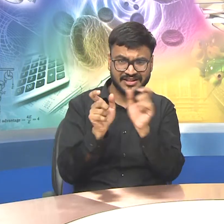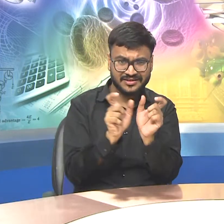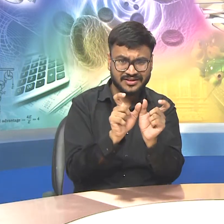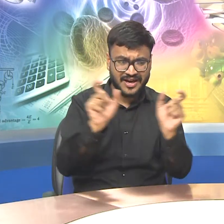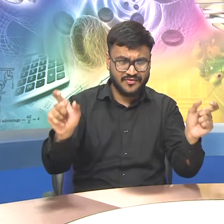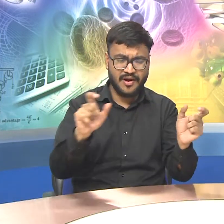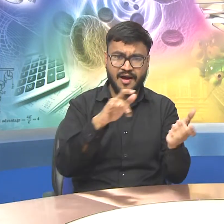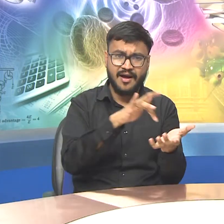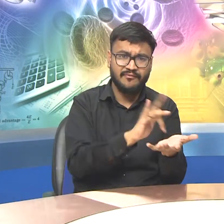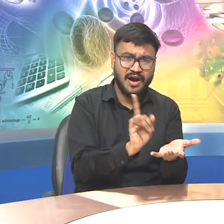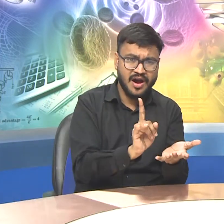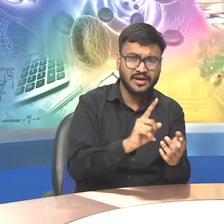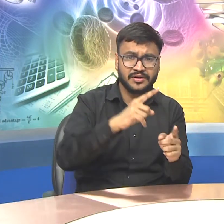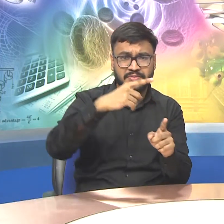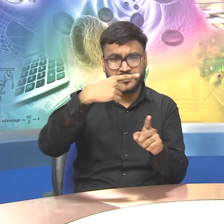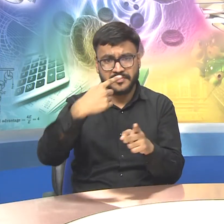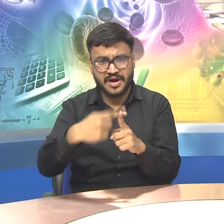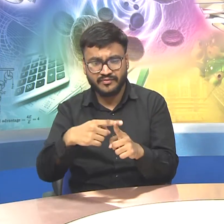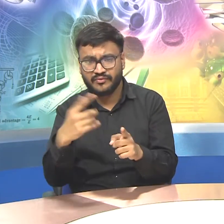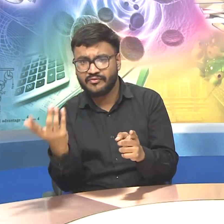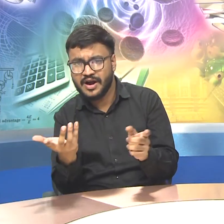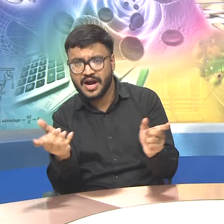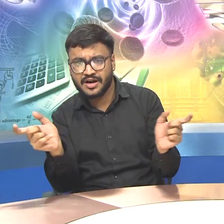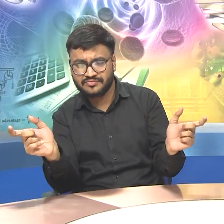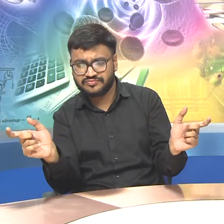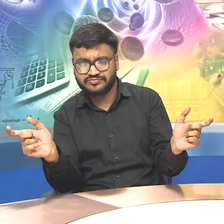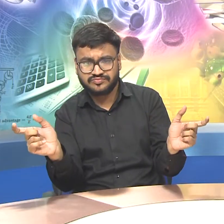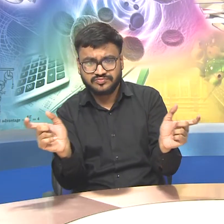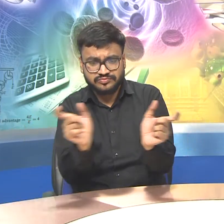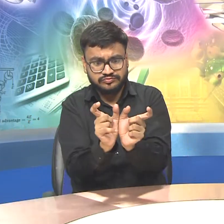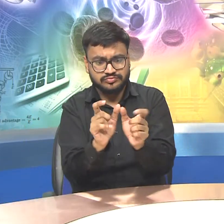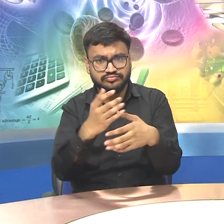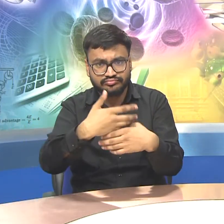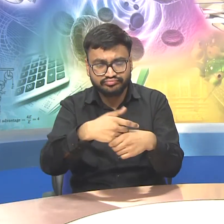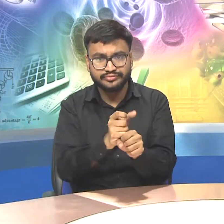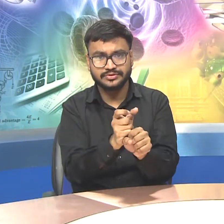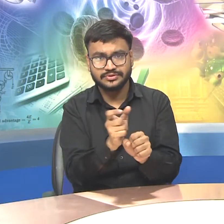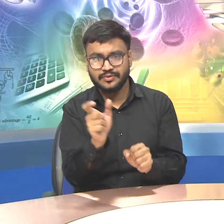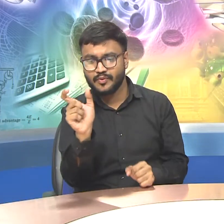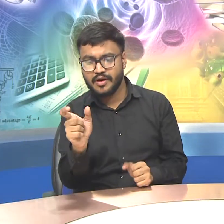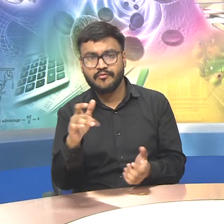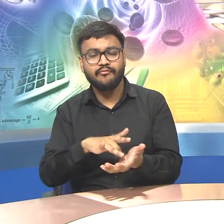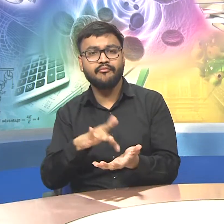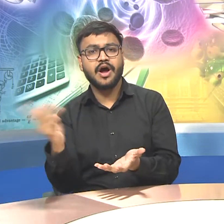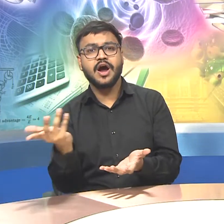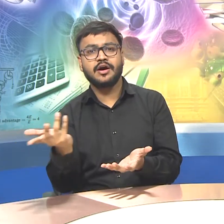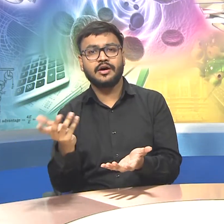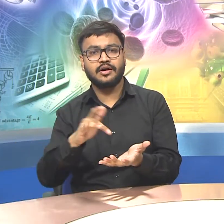It also has two specific words which is place and quotient.